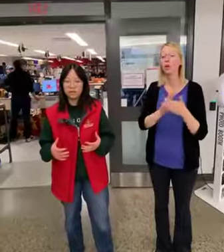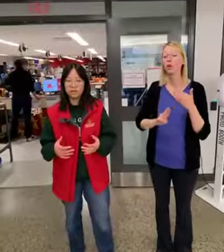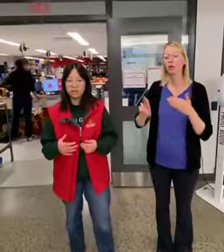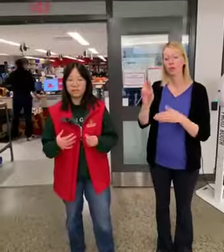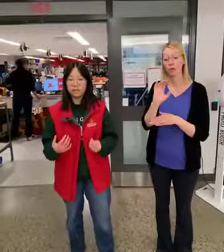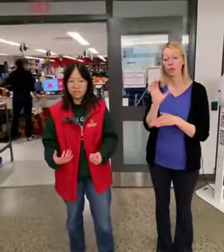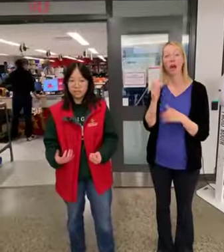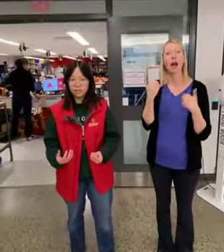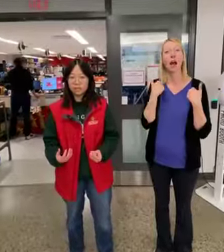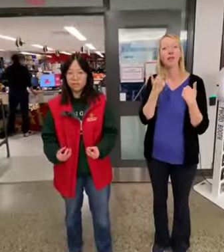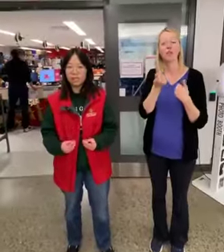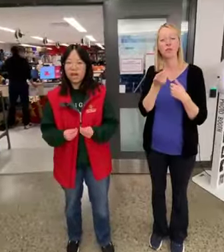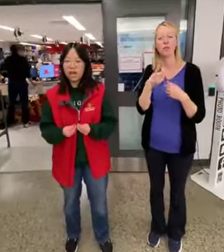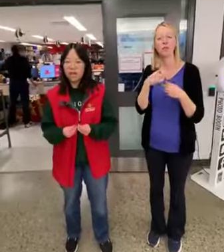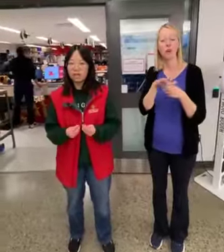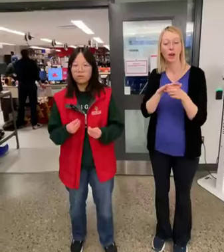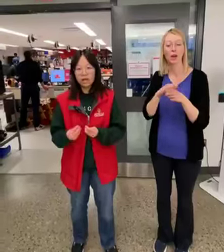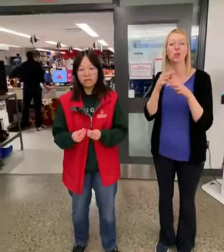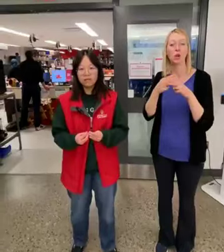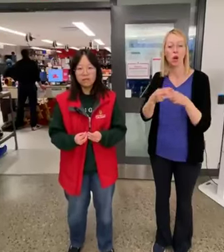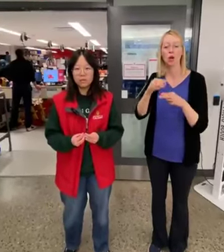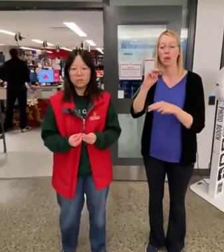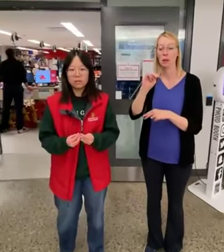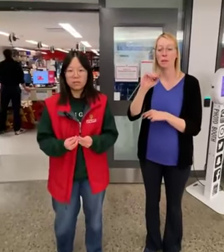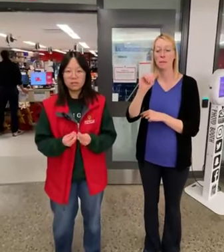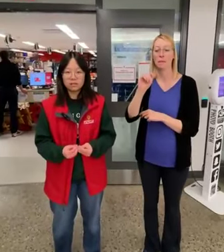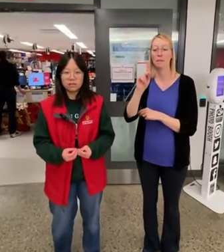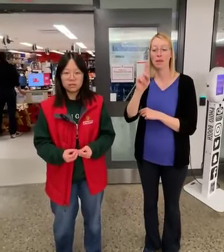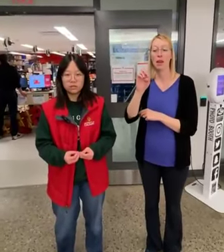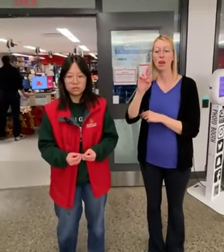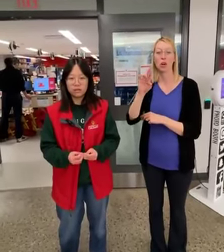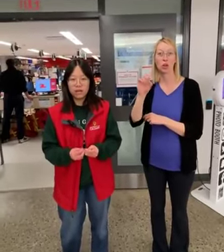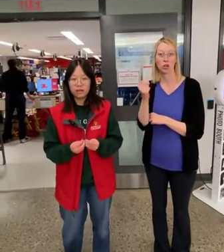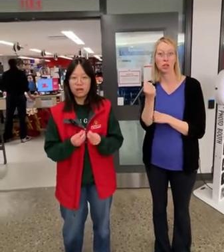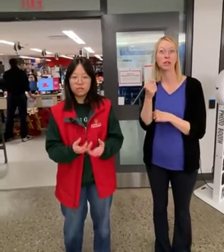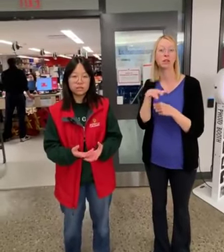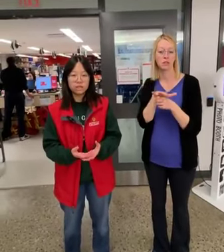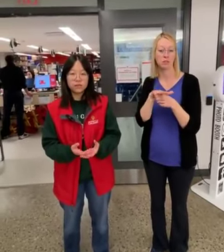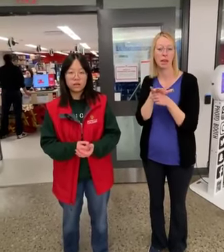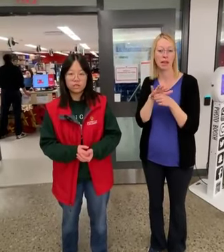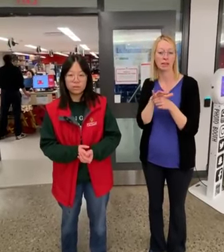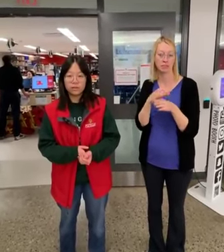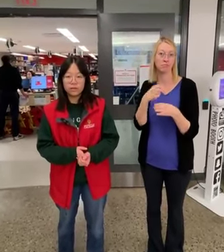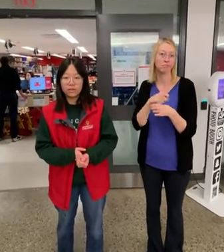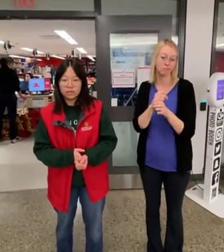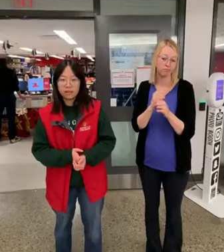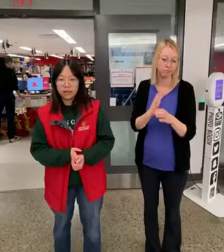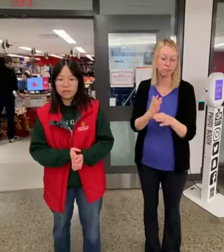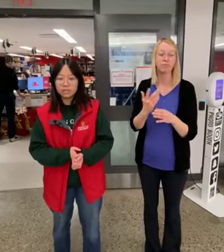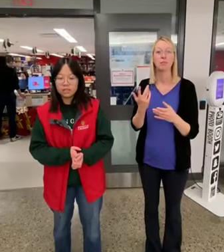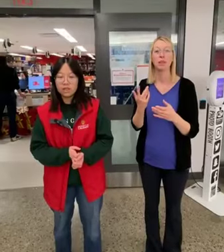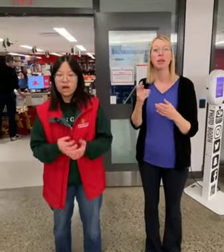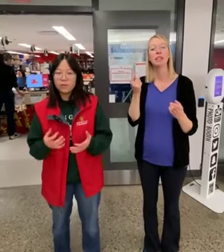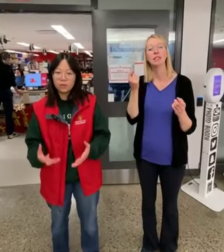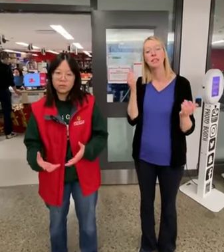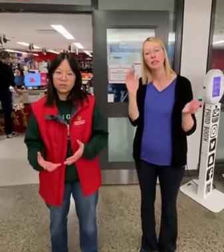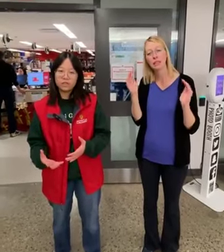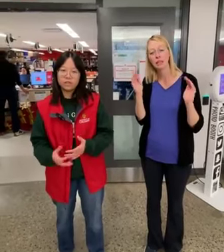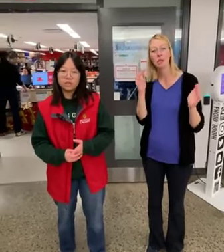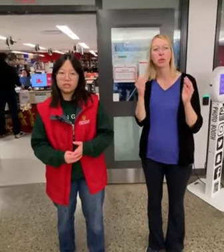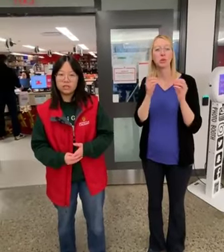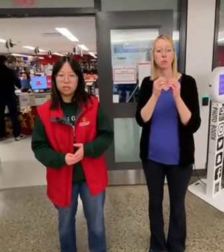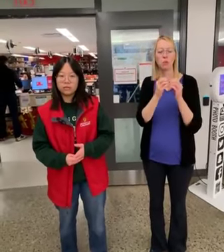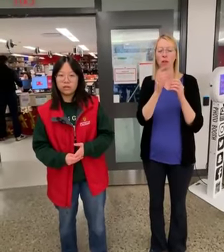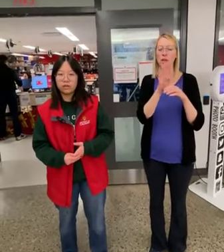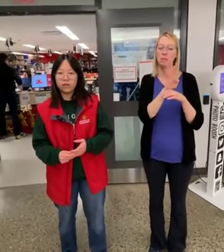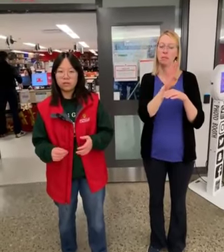these spaces that are known as maker spaces, and you can kind of think of them as being a little similar to that Hunter's Hub for entrepreneurial thinking that I mentioned, but with the